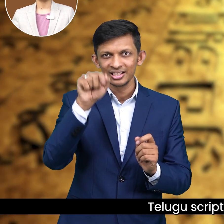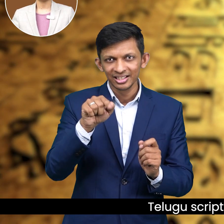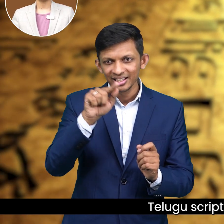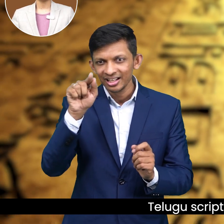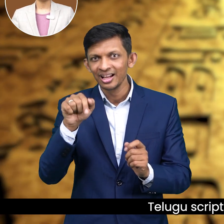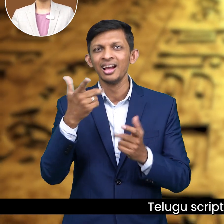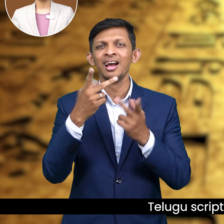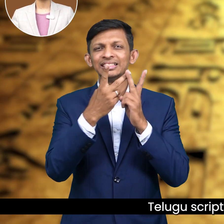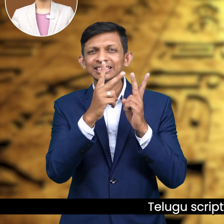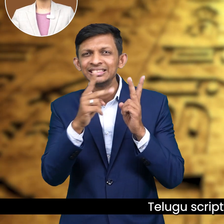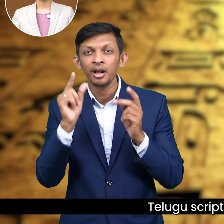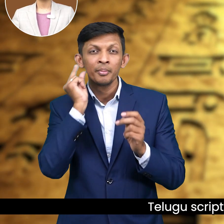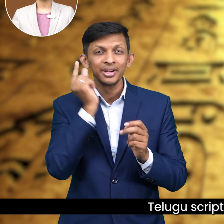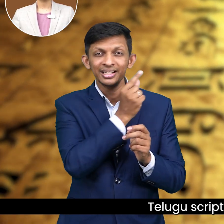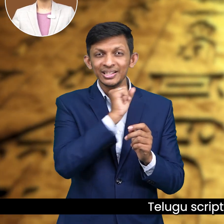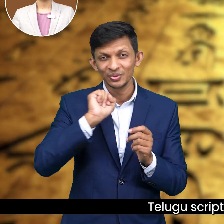script.